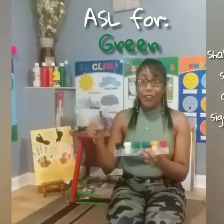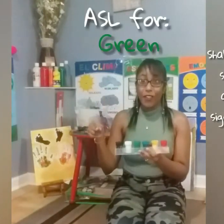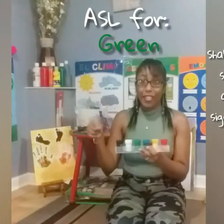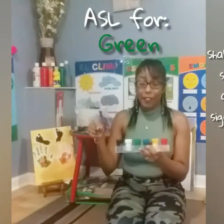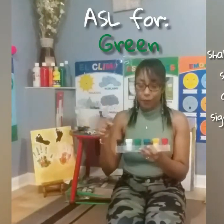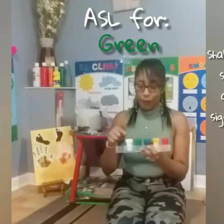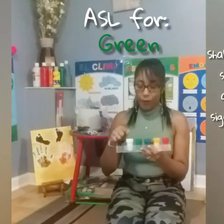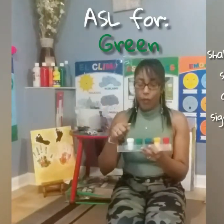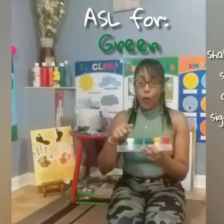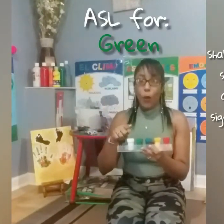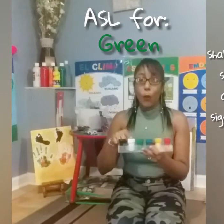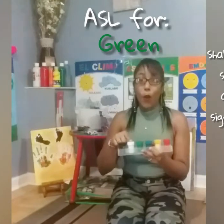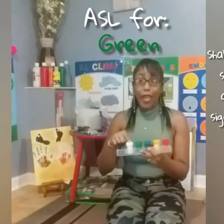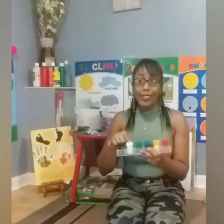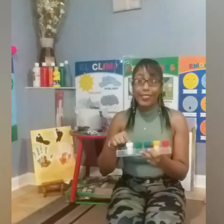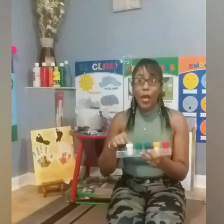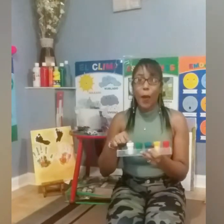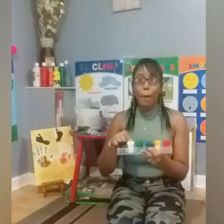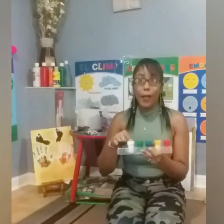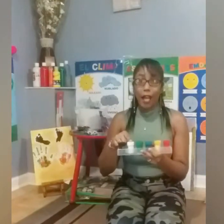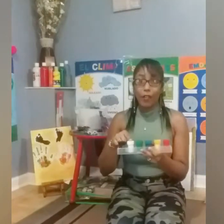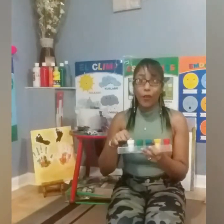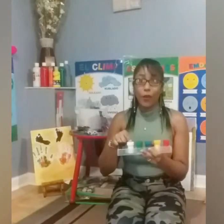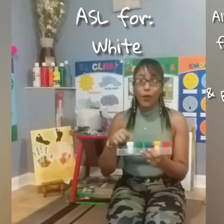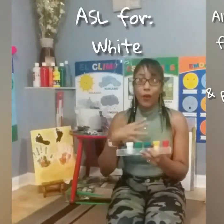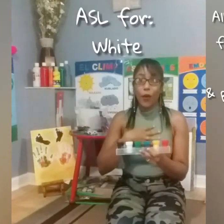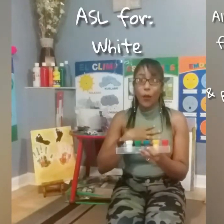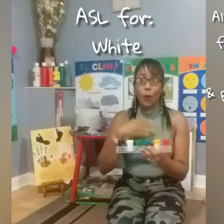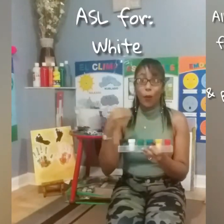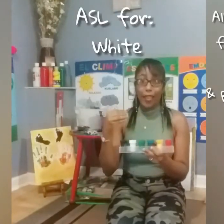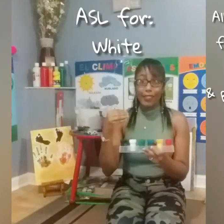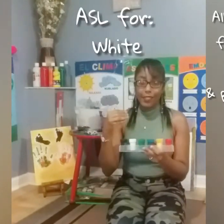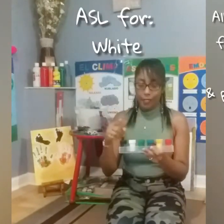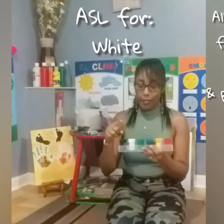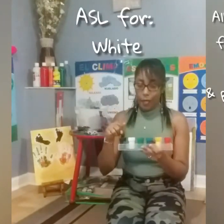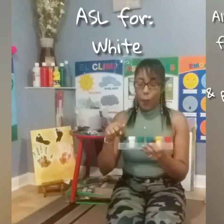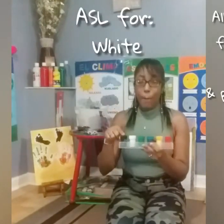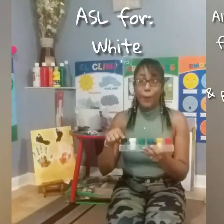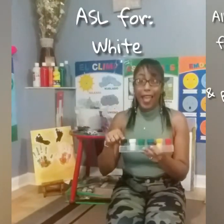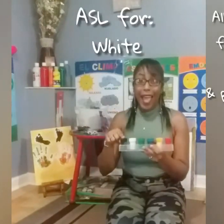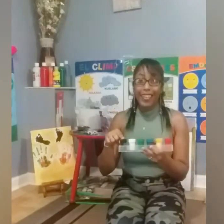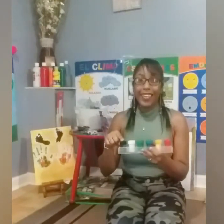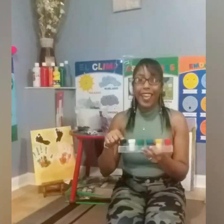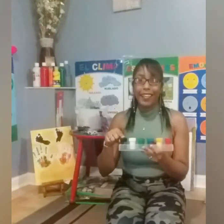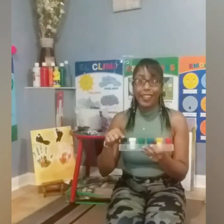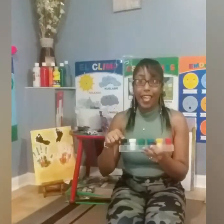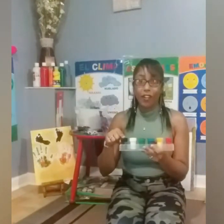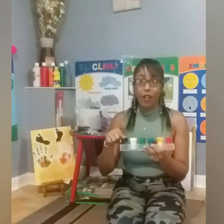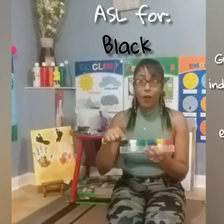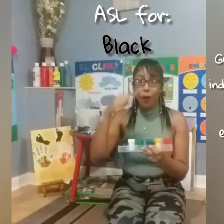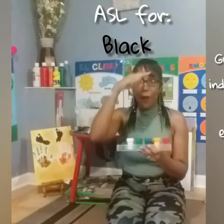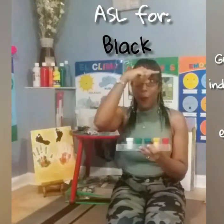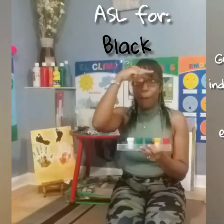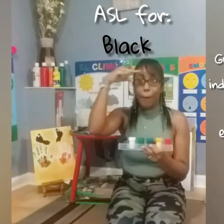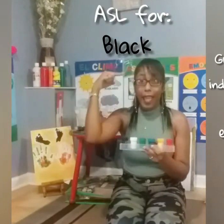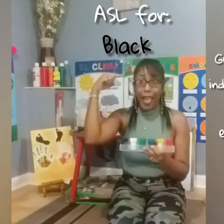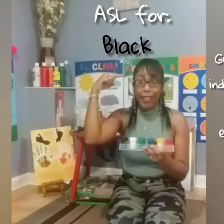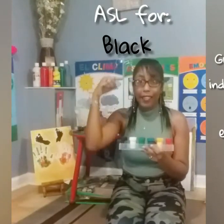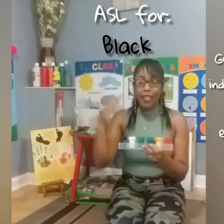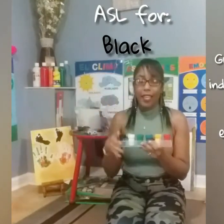green. White, blanco, white. Black, negro, black.